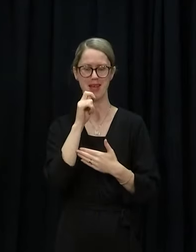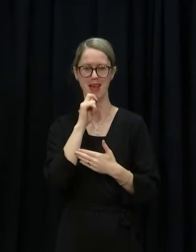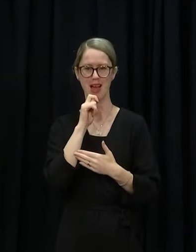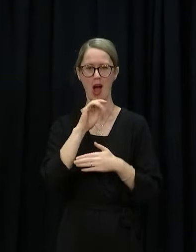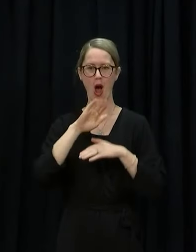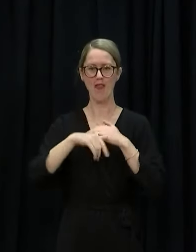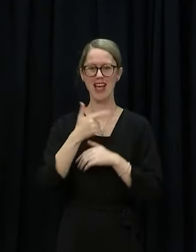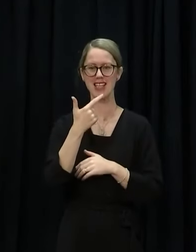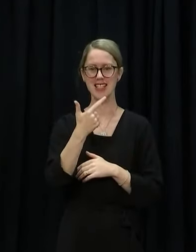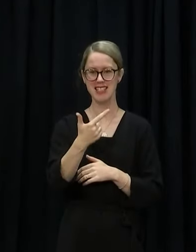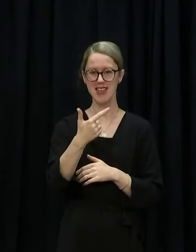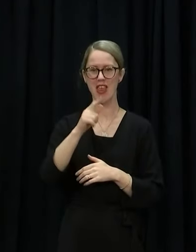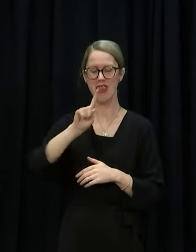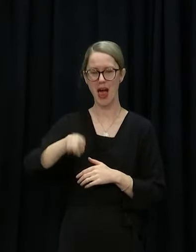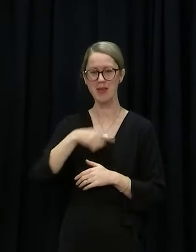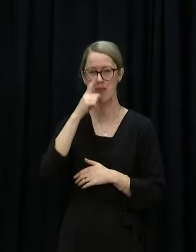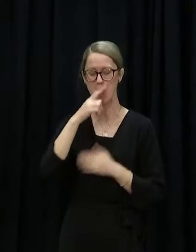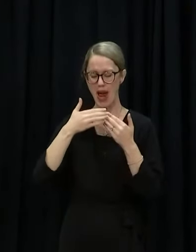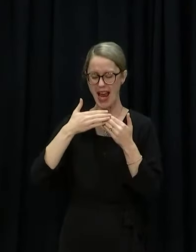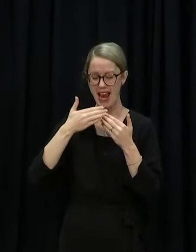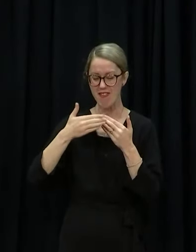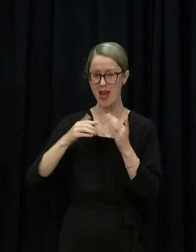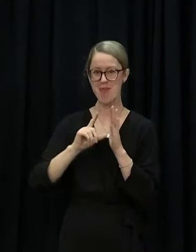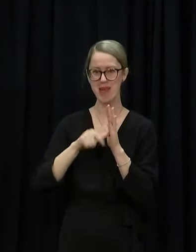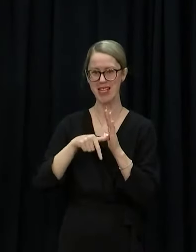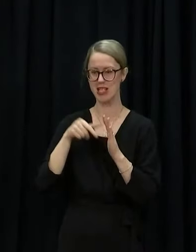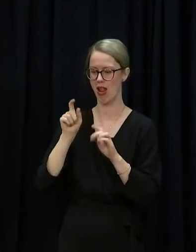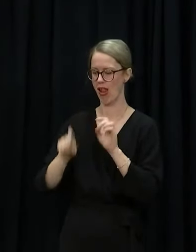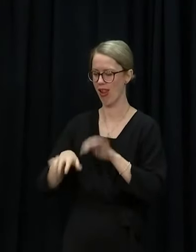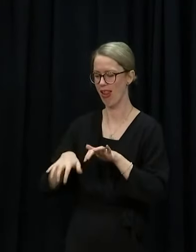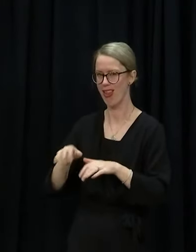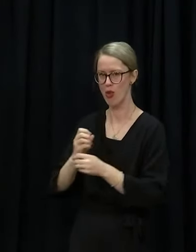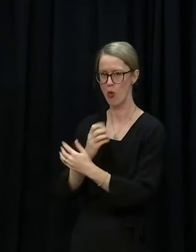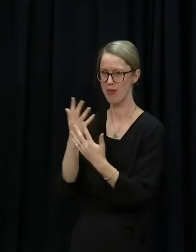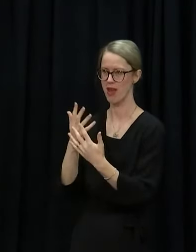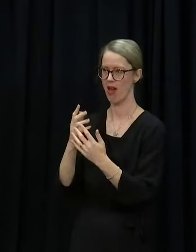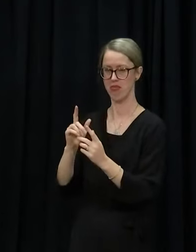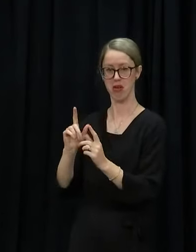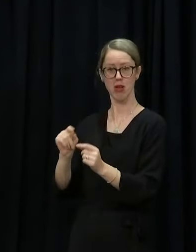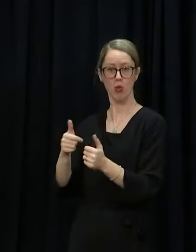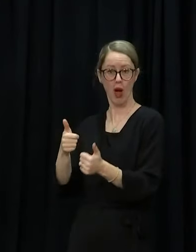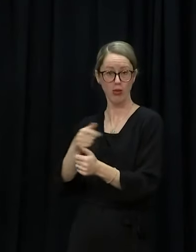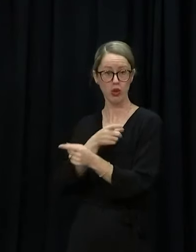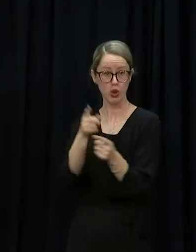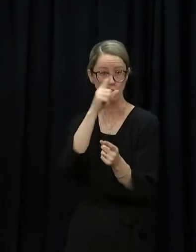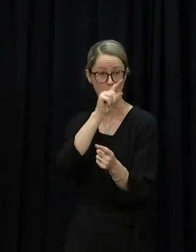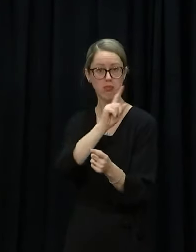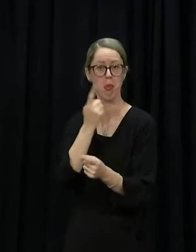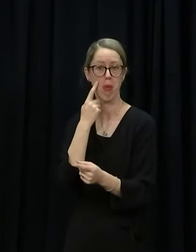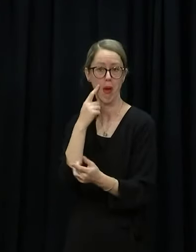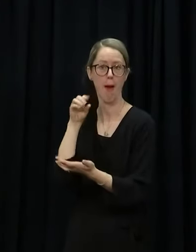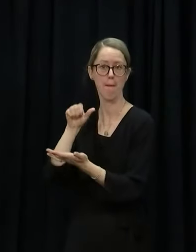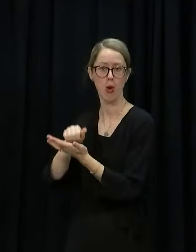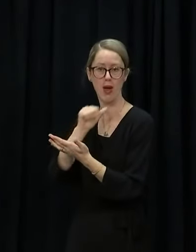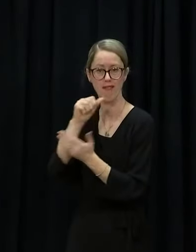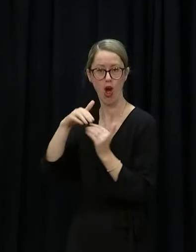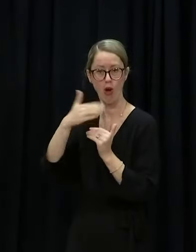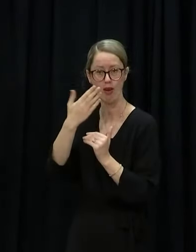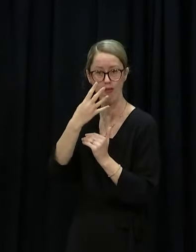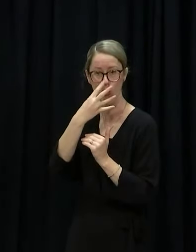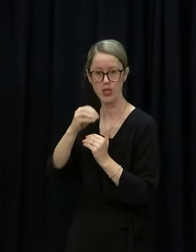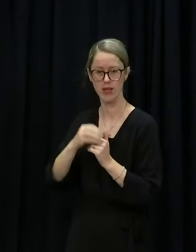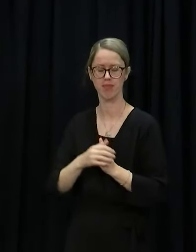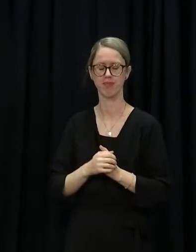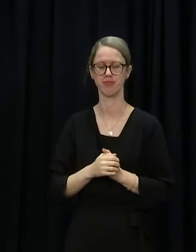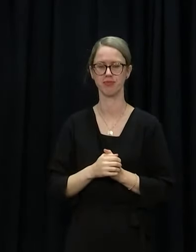than 7,500 people per minute were using the site, and it performed exceptionally well. As signalled yesterday,